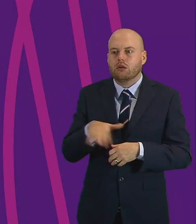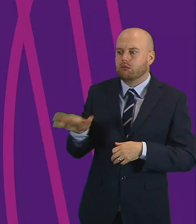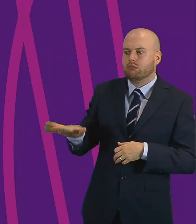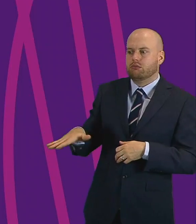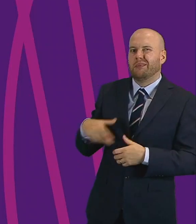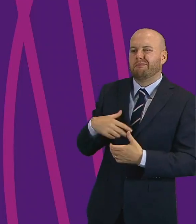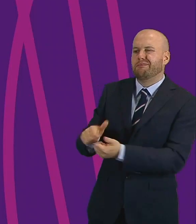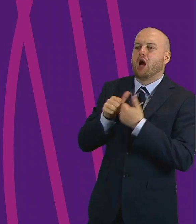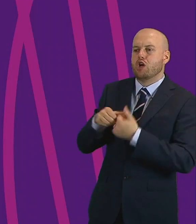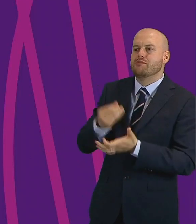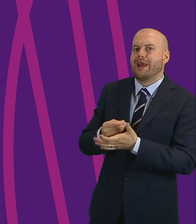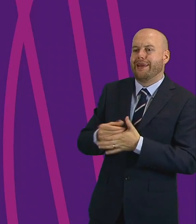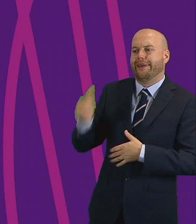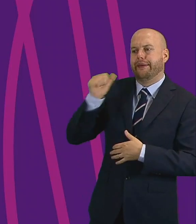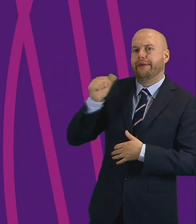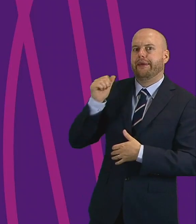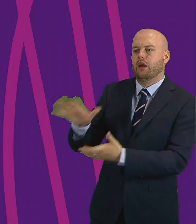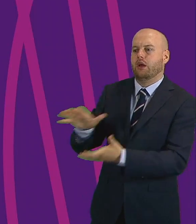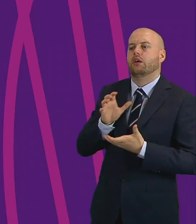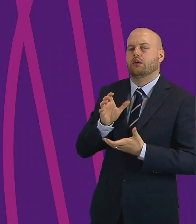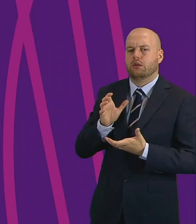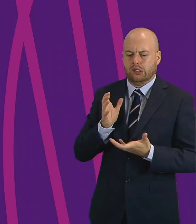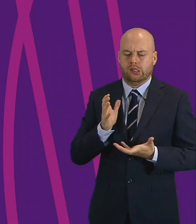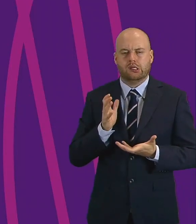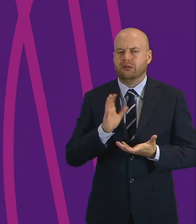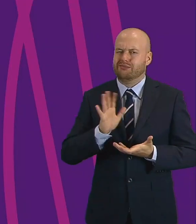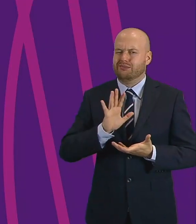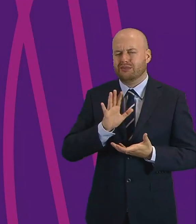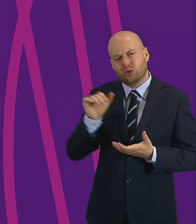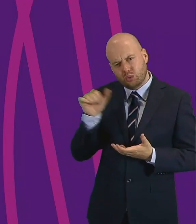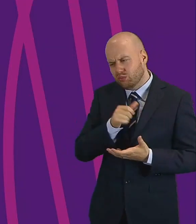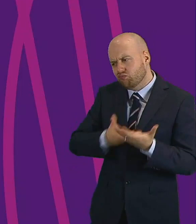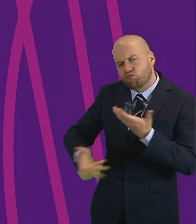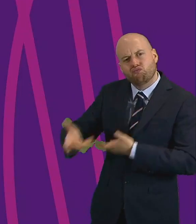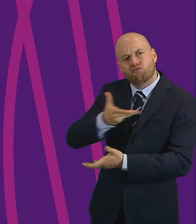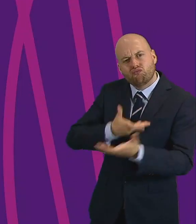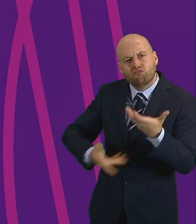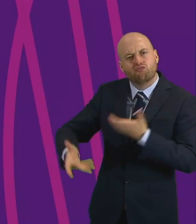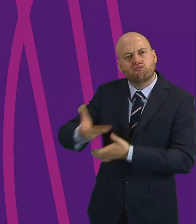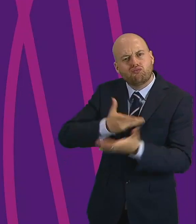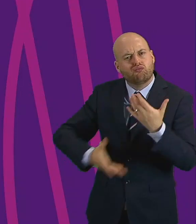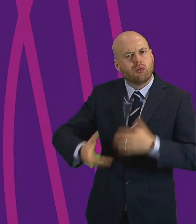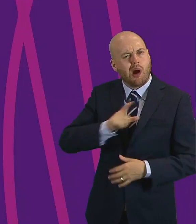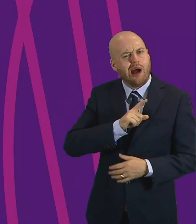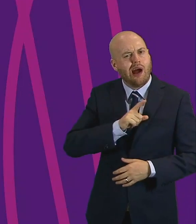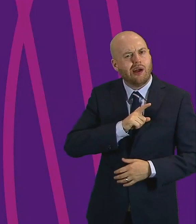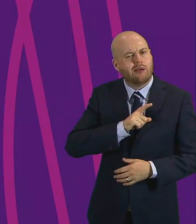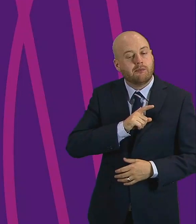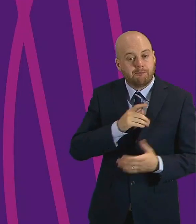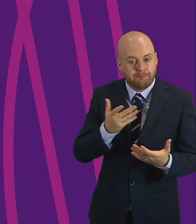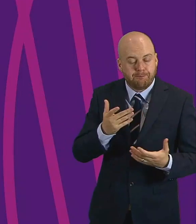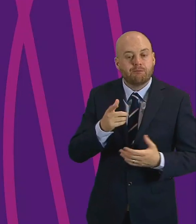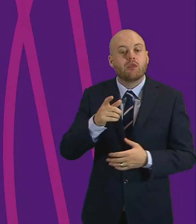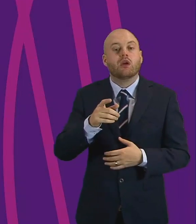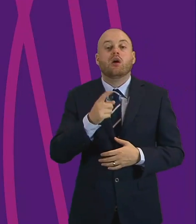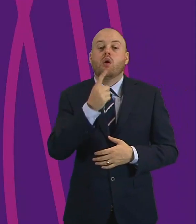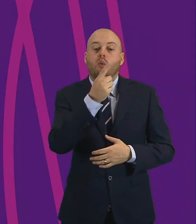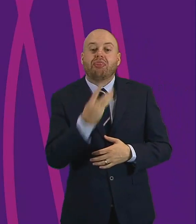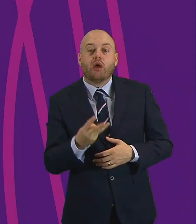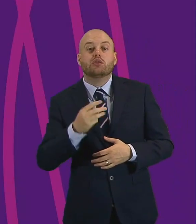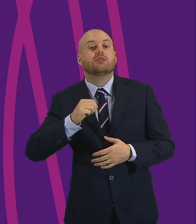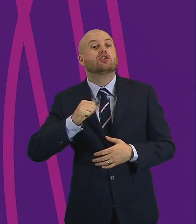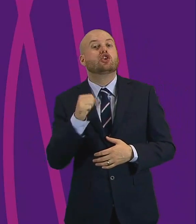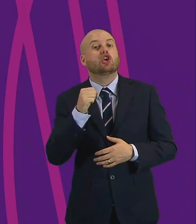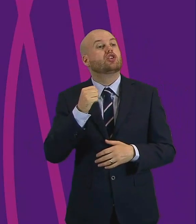The scale of support from the UK government has been significant. That's been welcome. A third of the Scottish workforce is